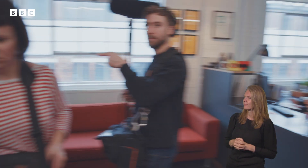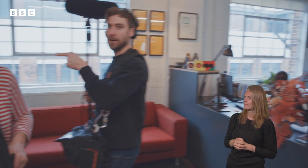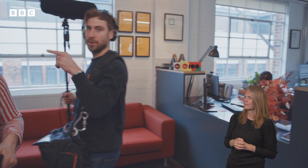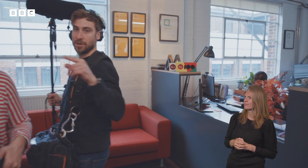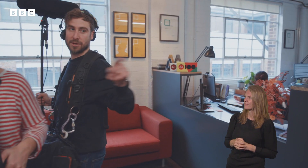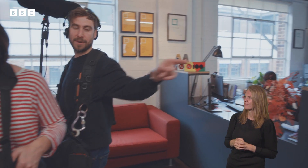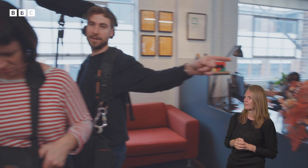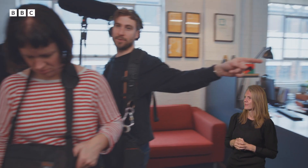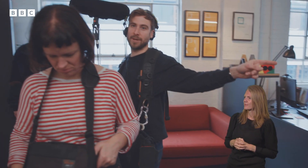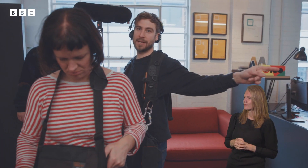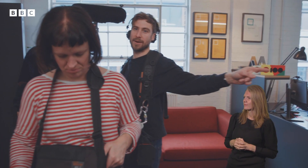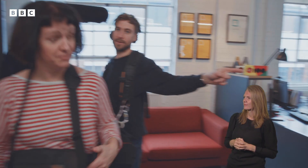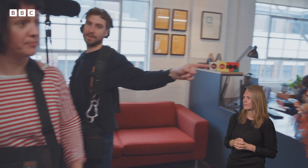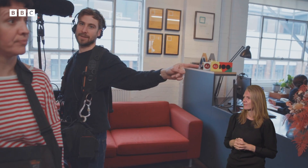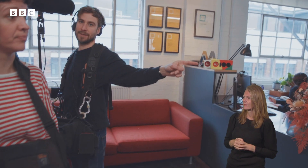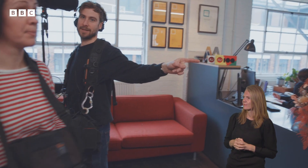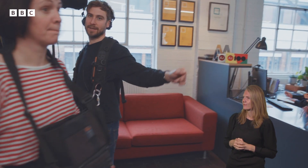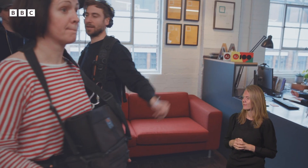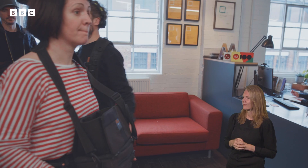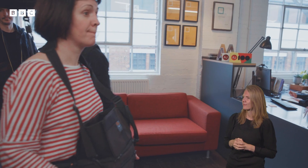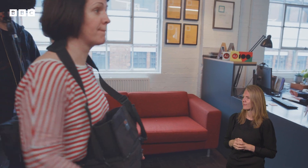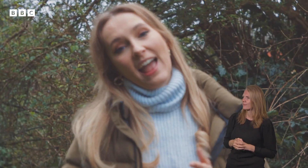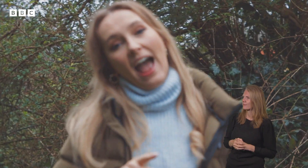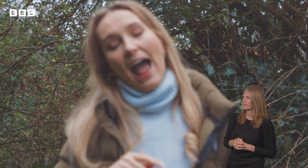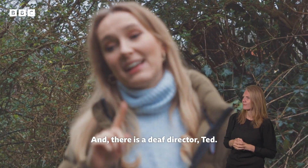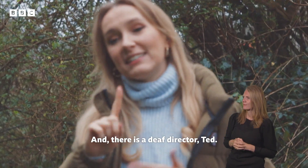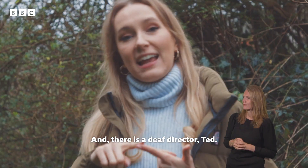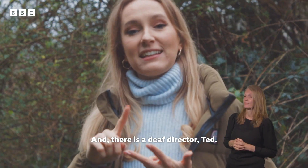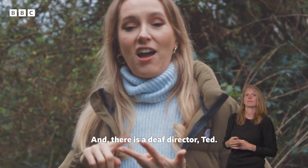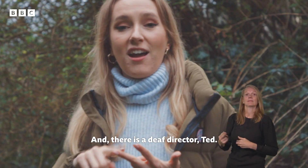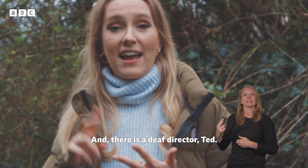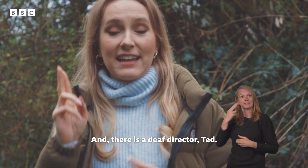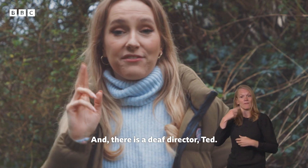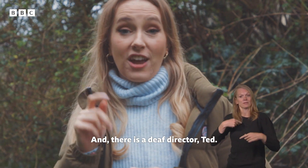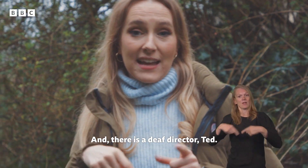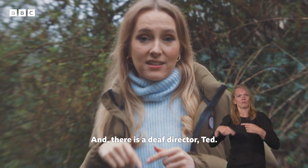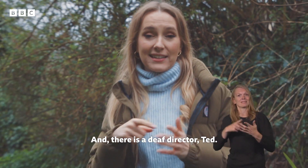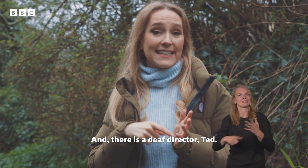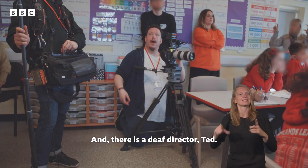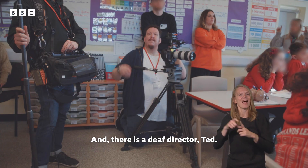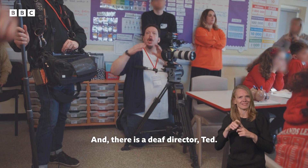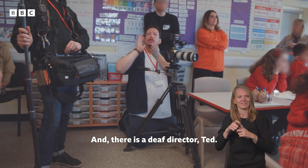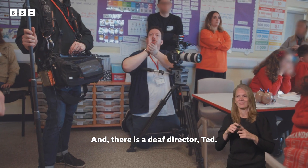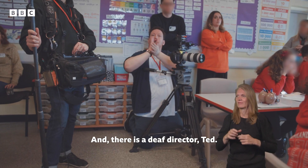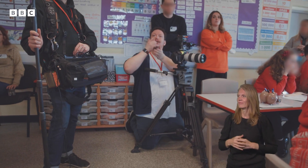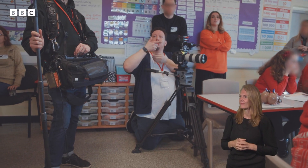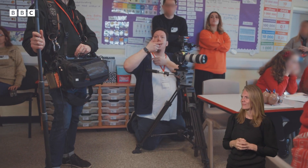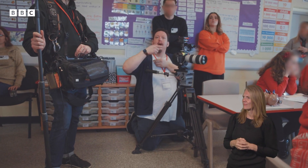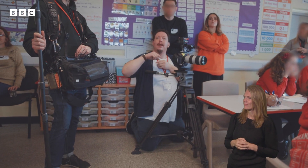Thank you. Jump out of your vegan Yeah. You'll get out. And there's a deaf director, Ted.